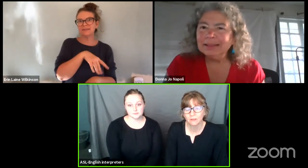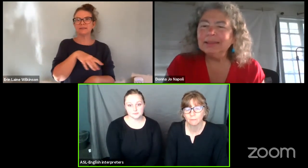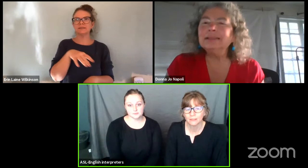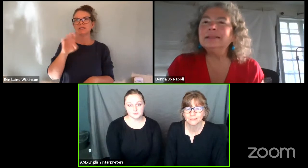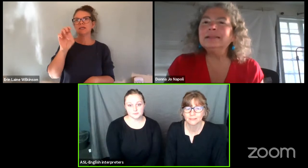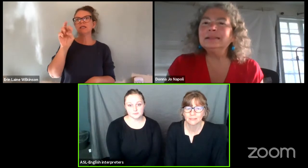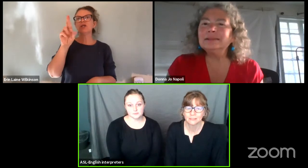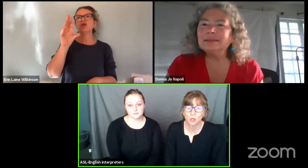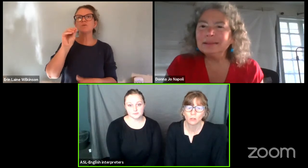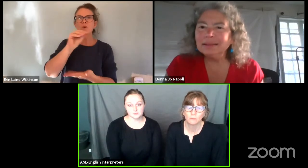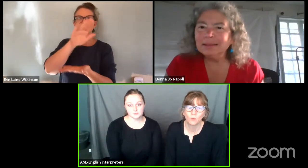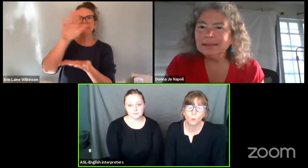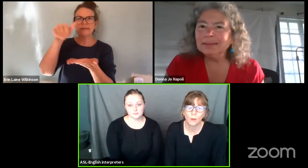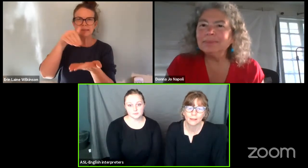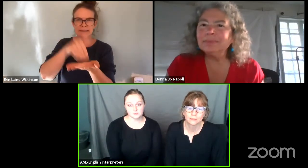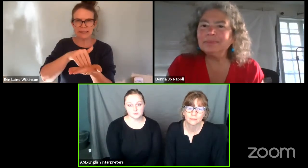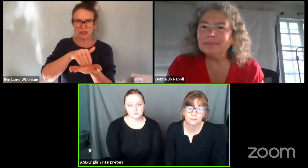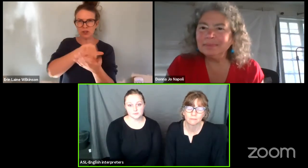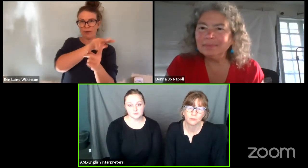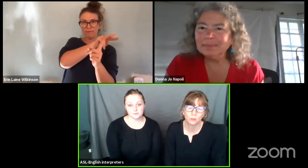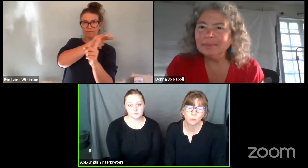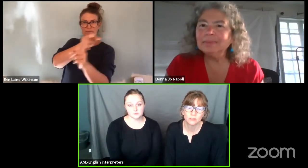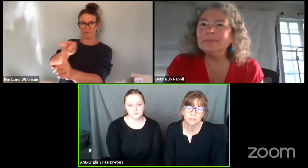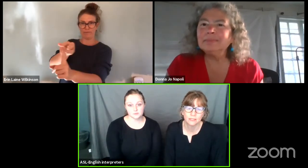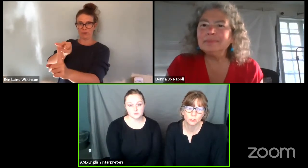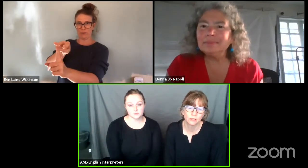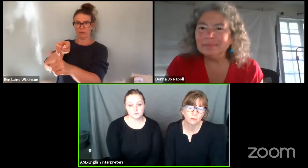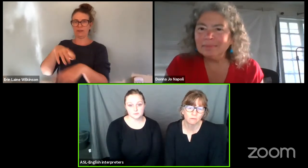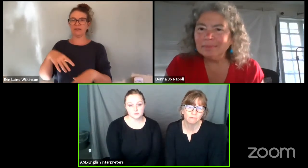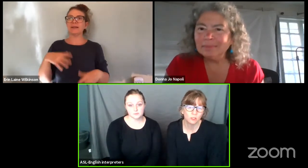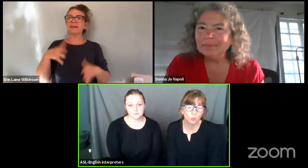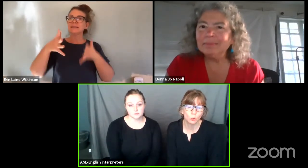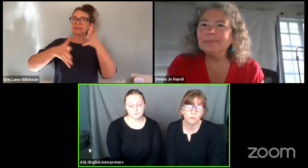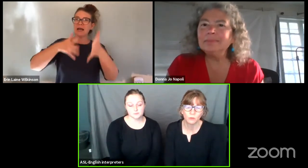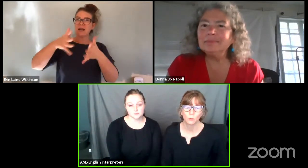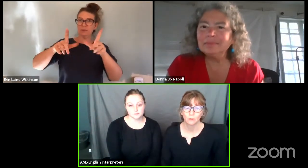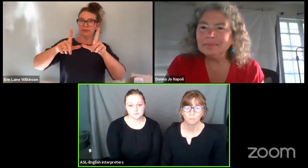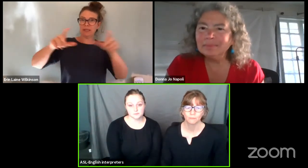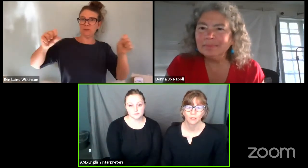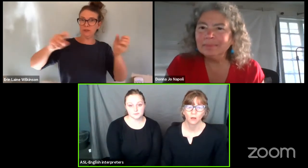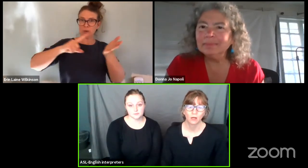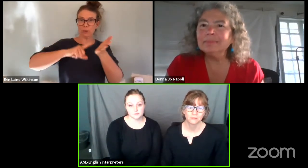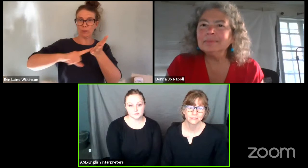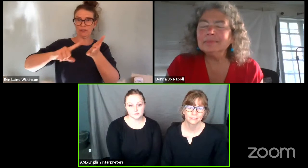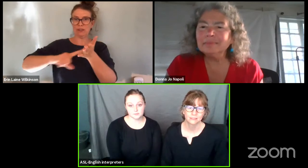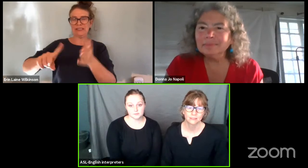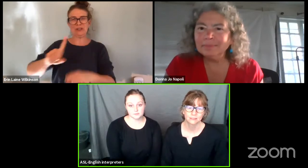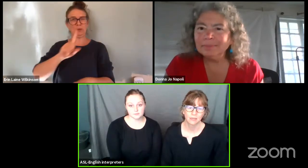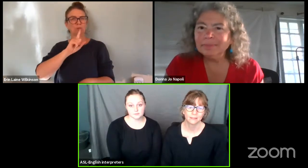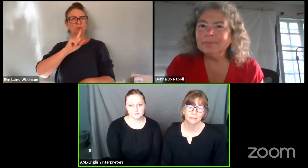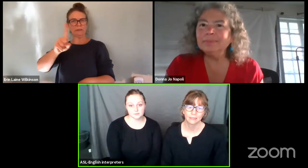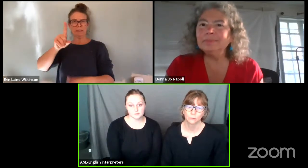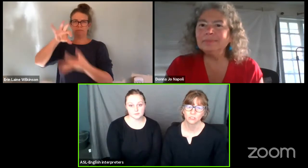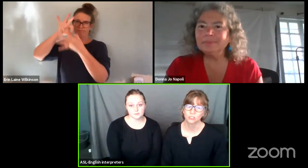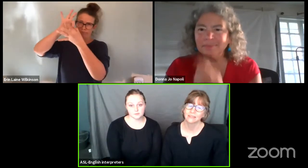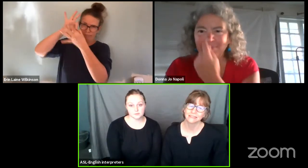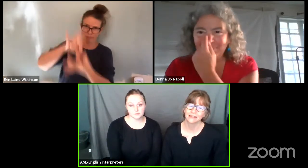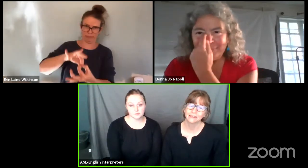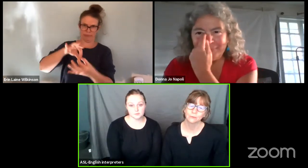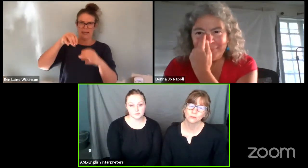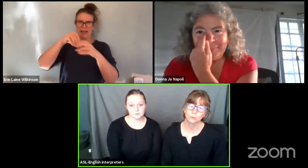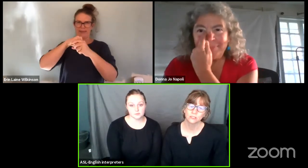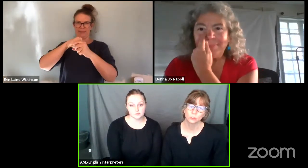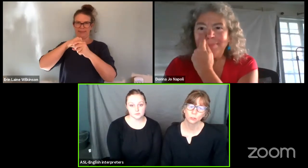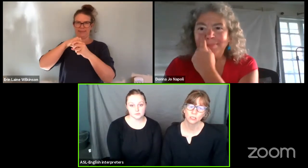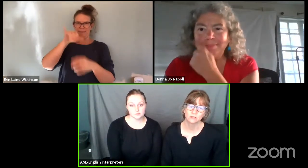think of them as, let's call them the West, Eurocentric view, if you will, on sign language. And